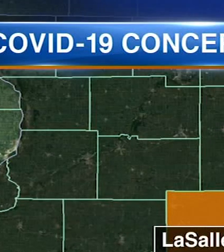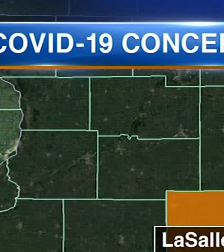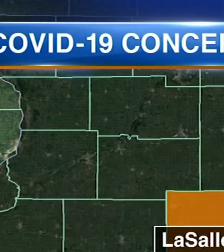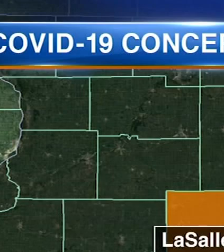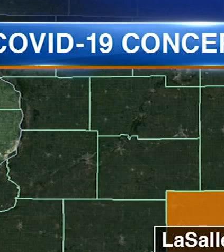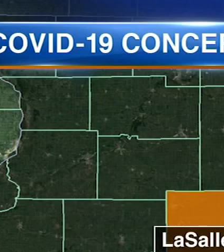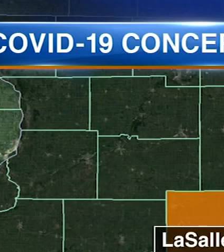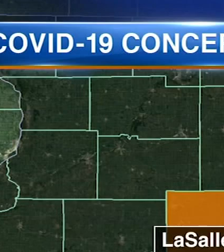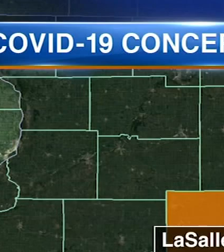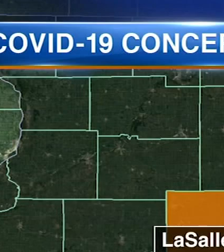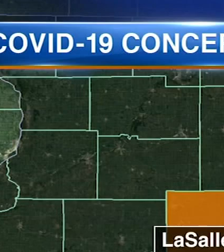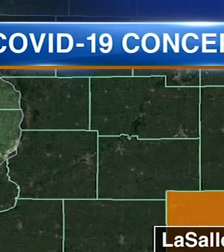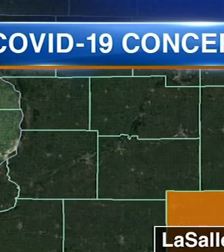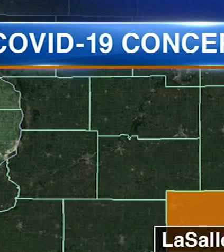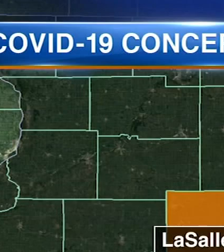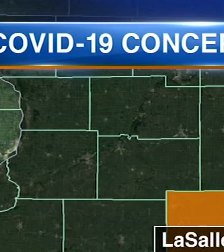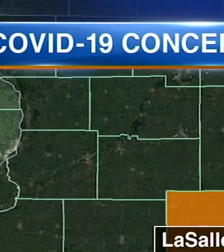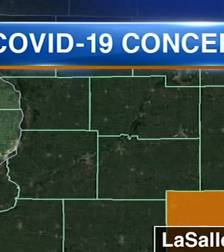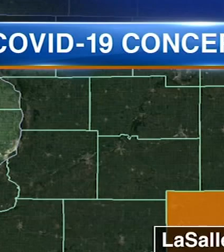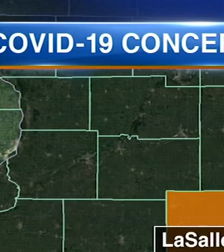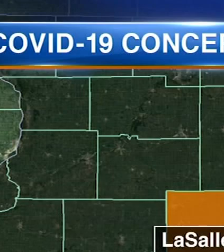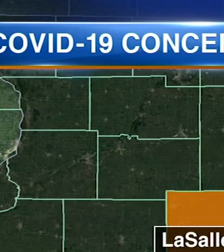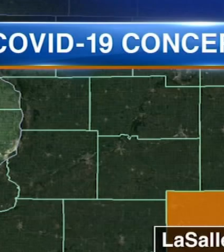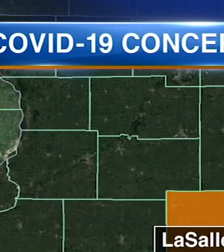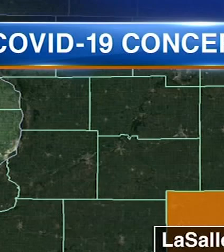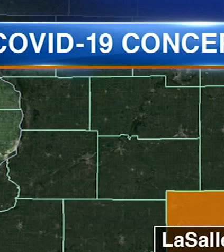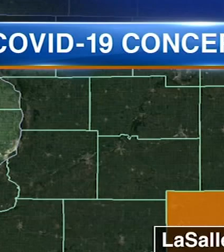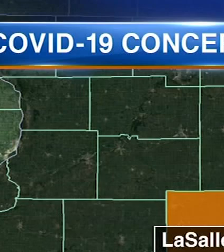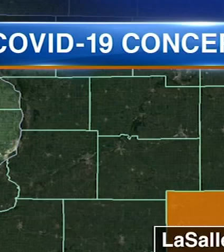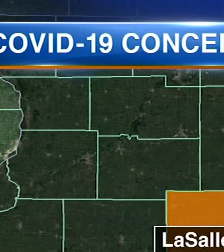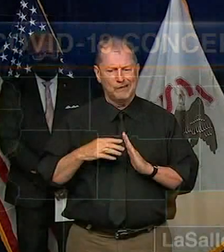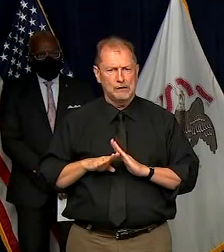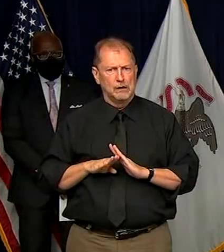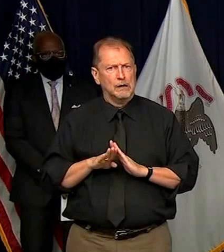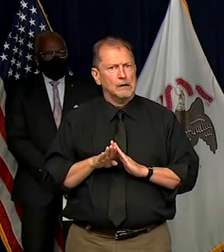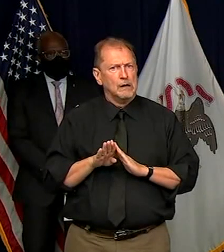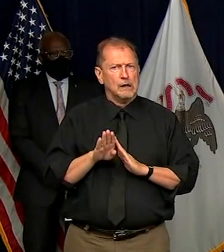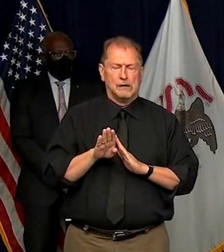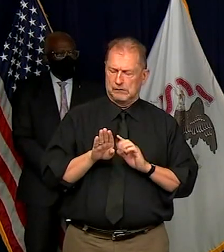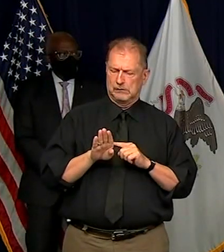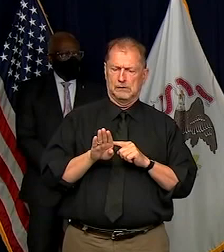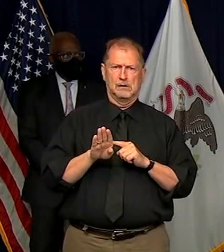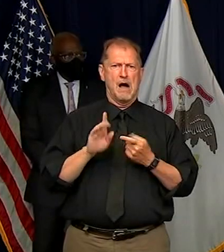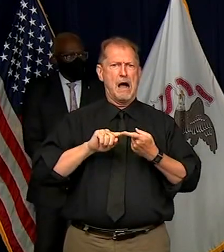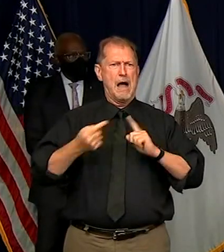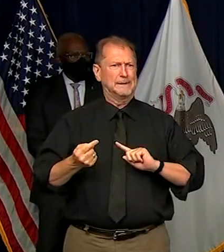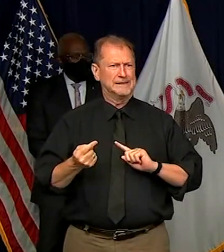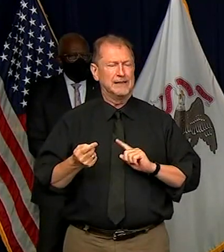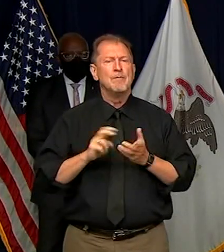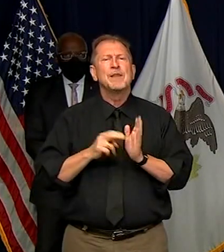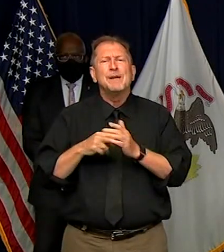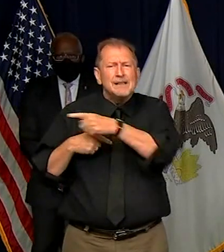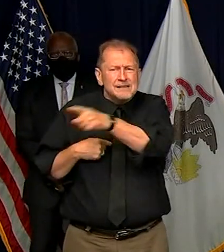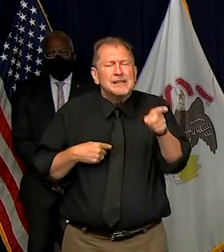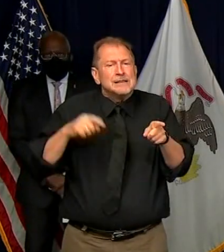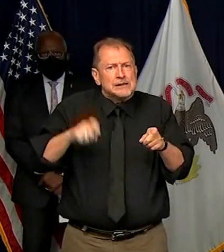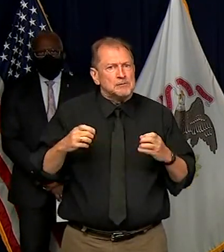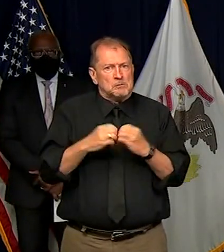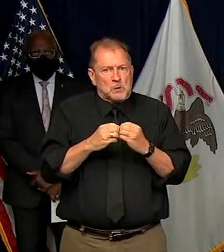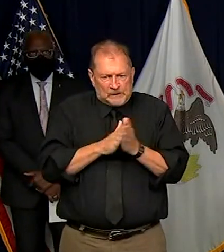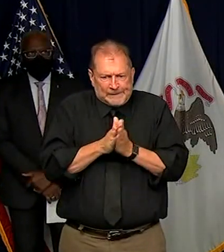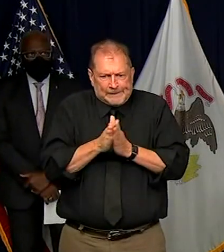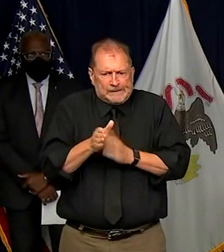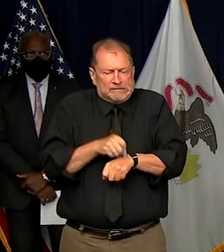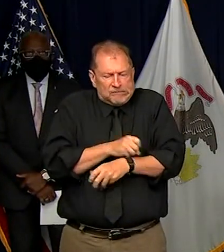LaSalle, Grundy, and Will, are at warning level for possible reimposed restrictions. This is precisely the time that we have to act. We want to